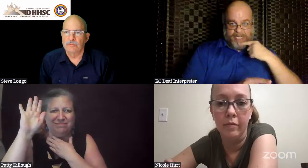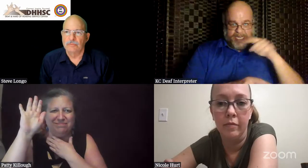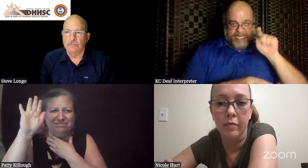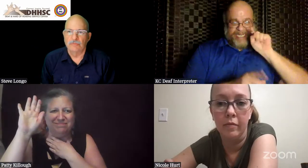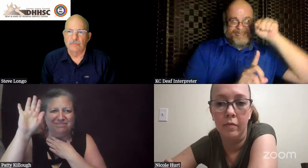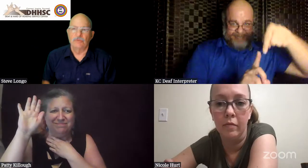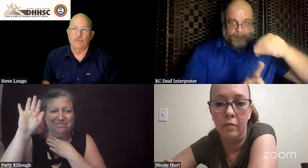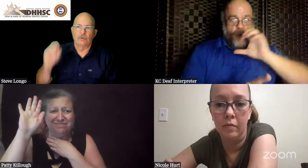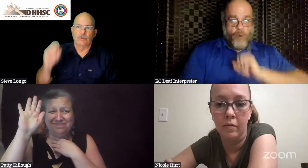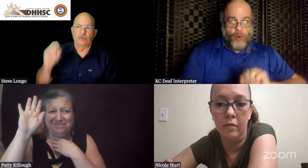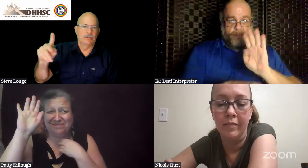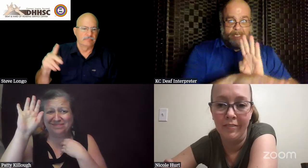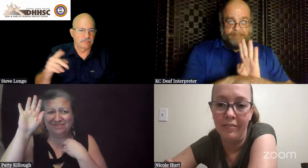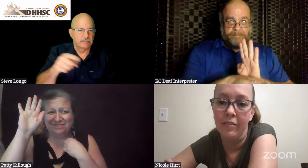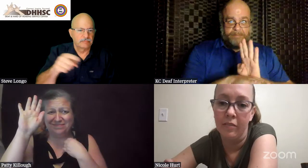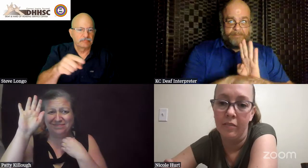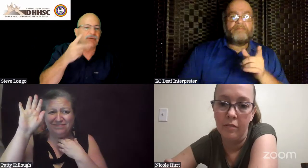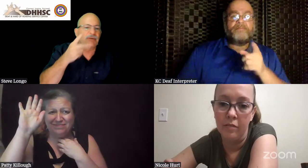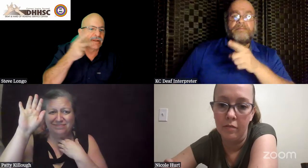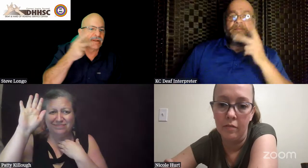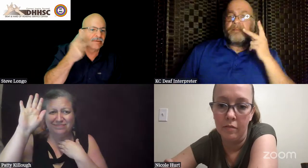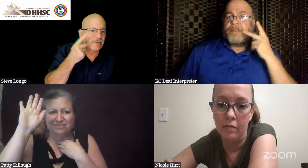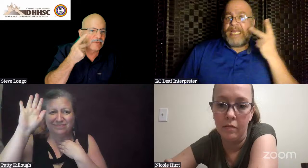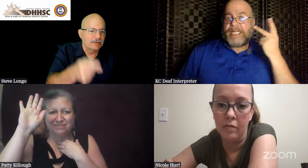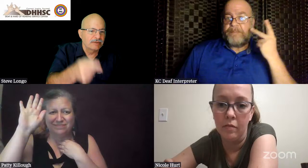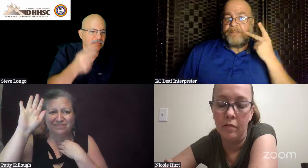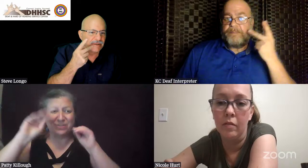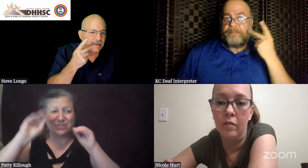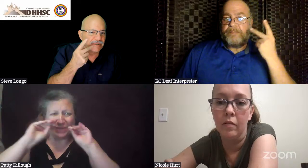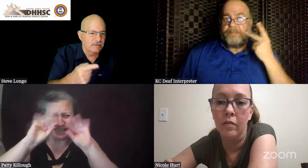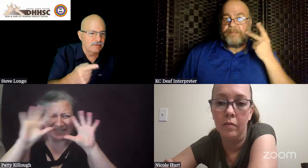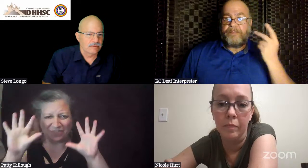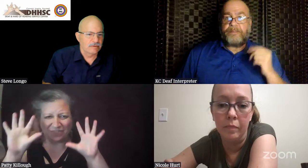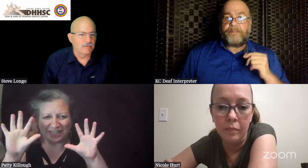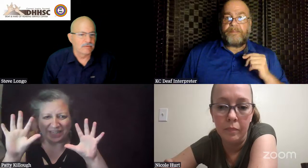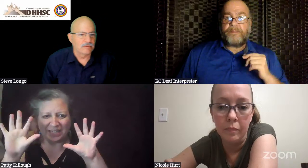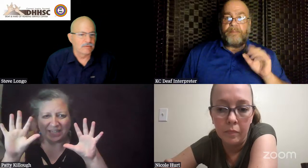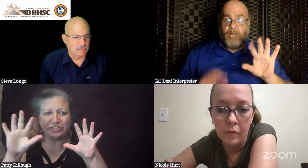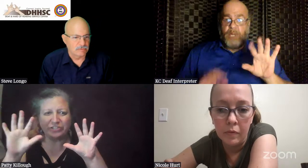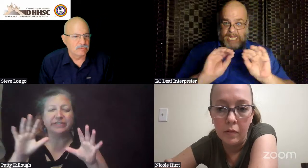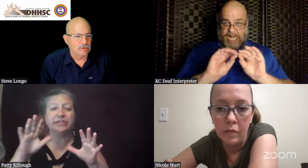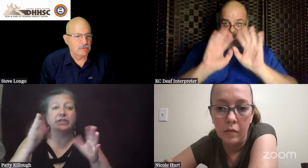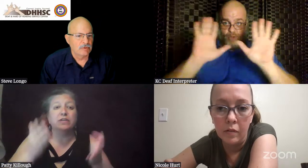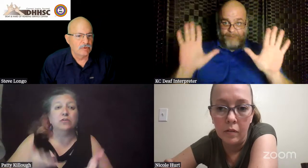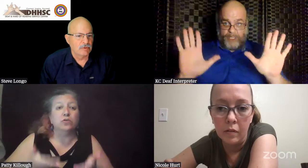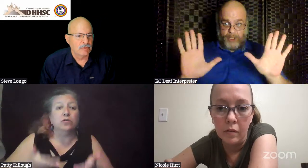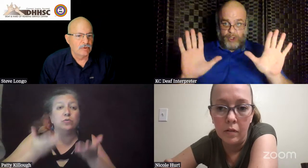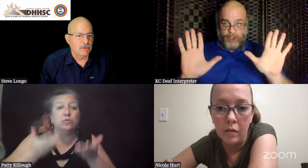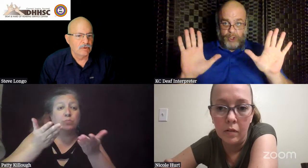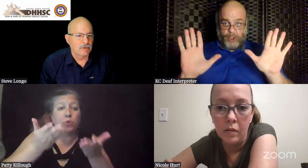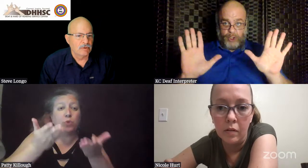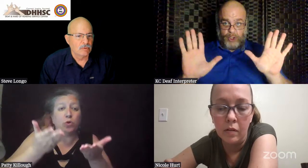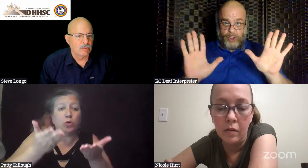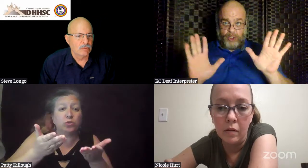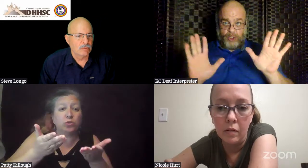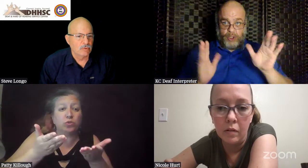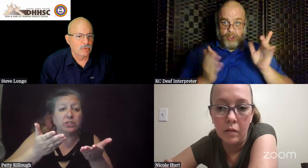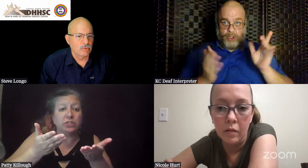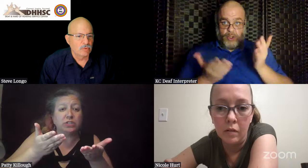thank you. Because it's old business. Patty. And Patty's